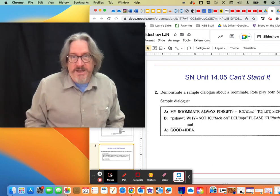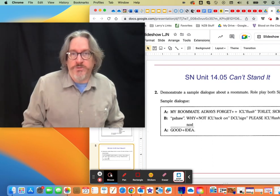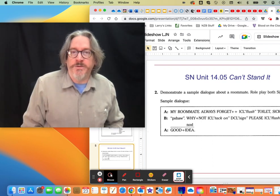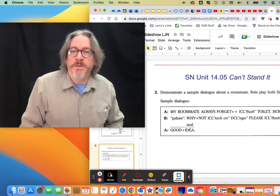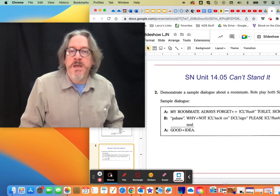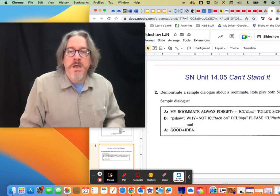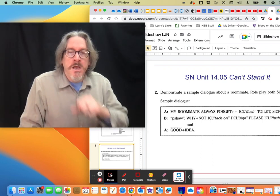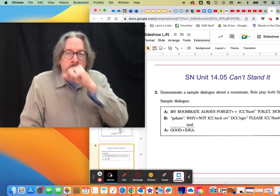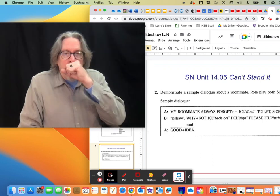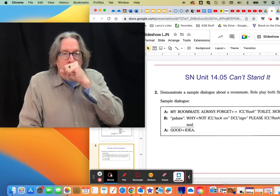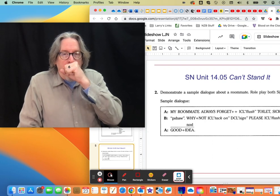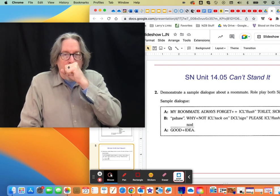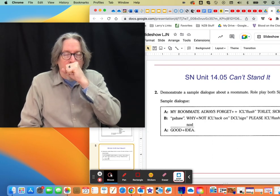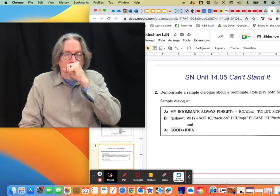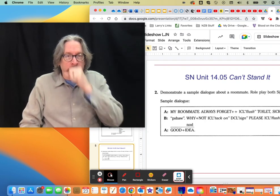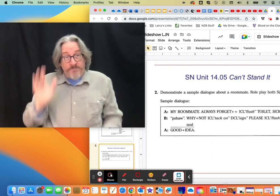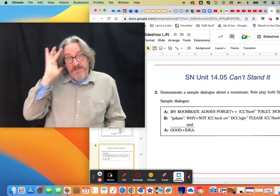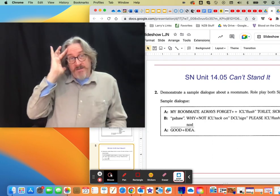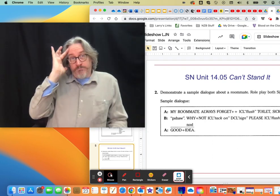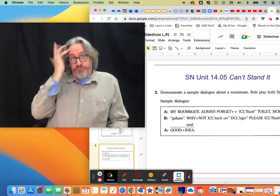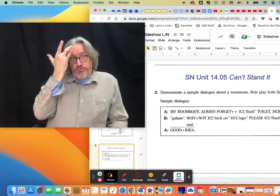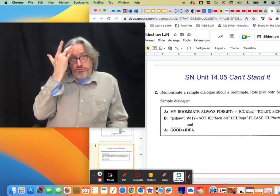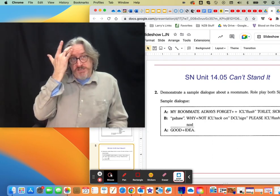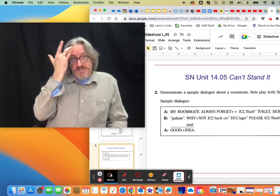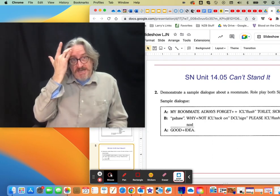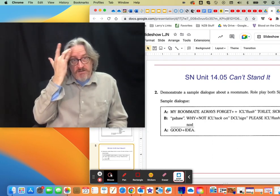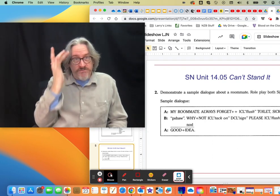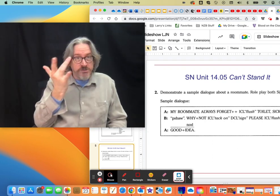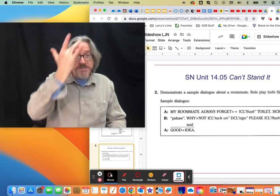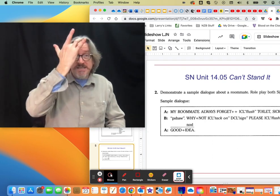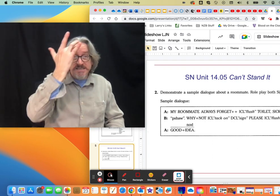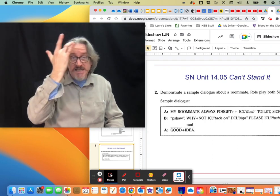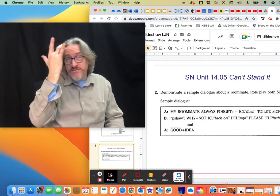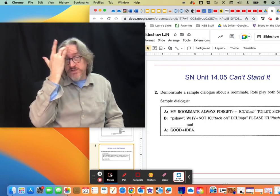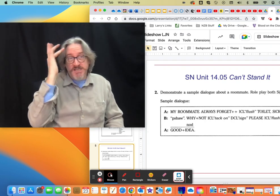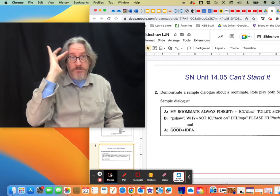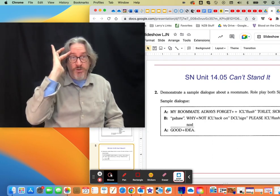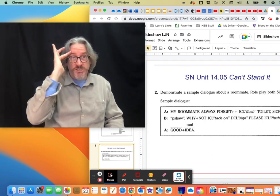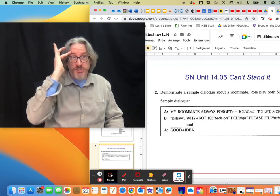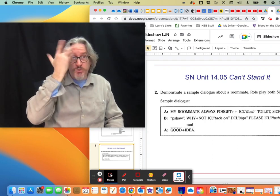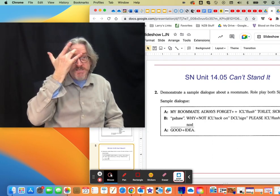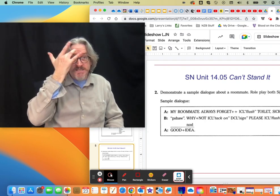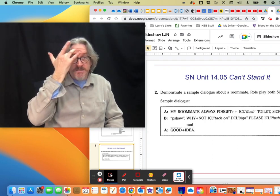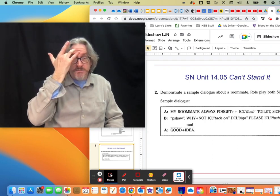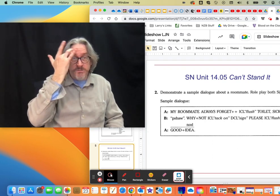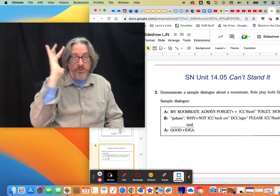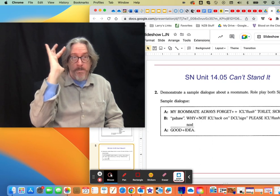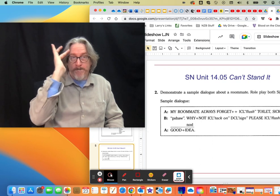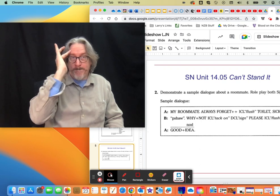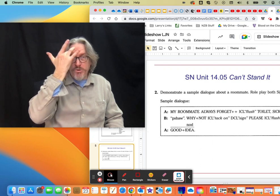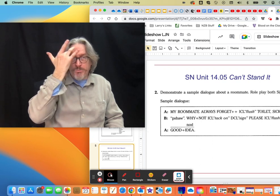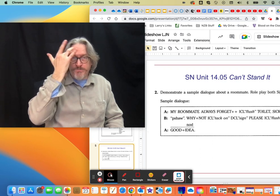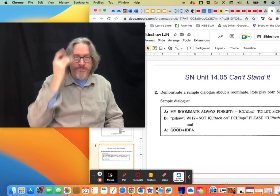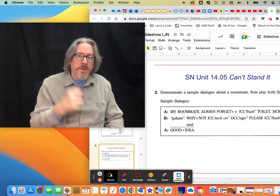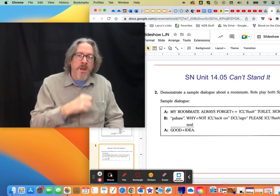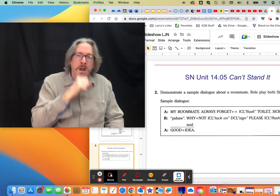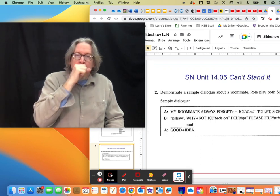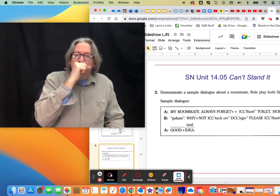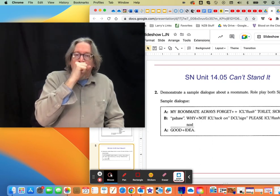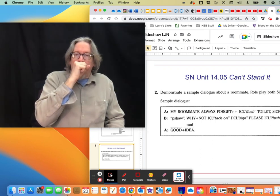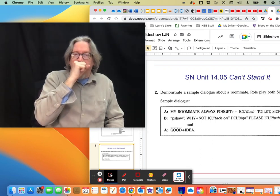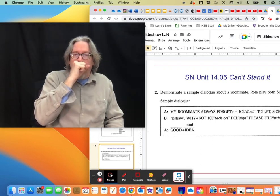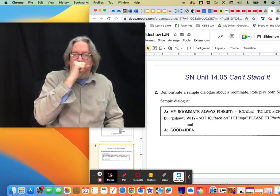Old fashioned one. And then sick of. So it's the sign for sick, we just twist it. So boop.